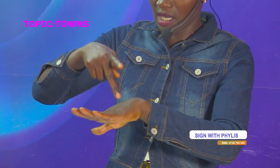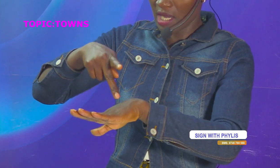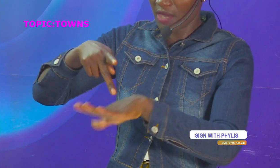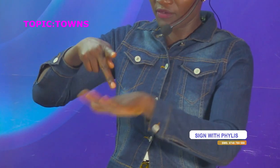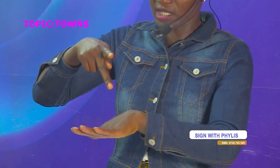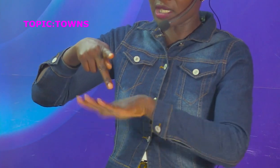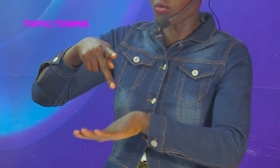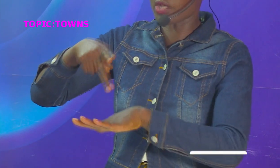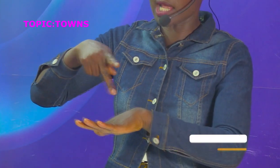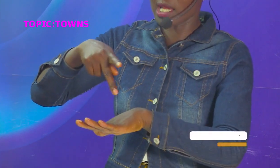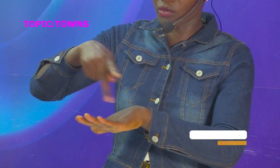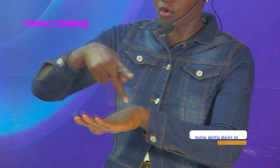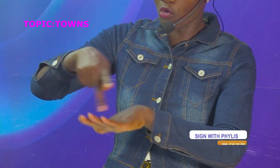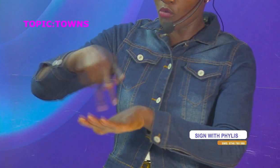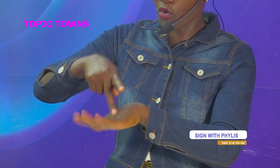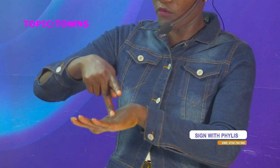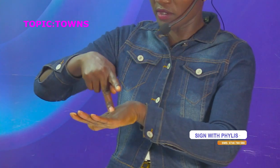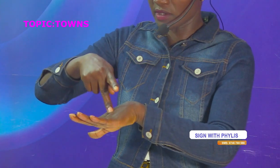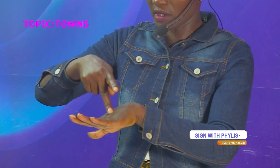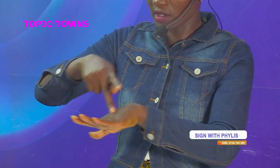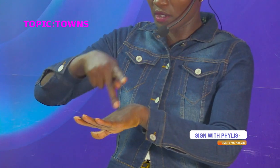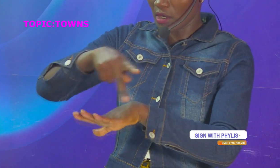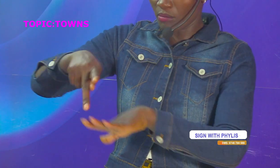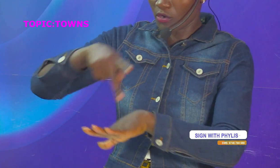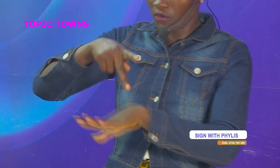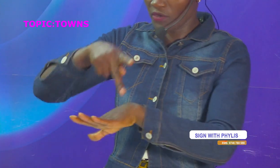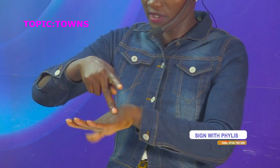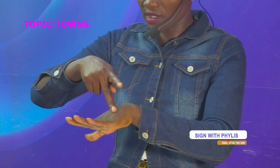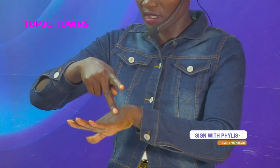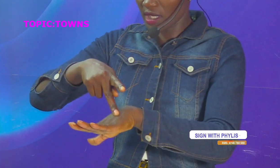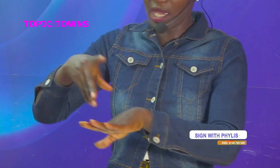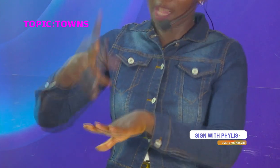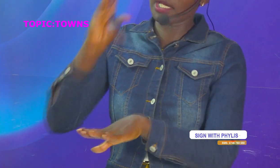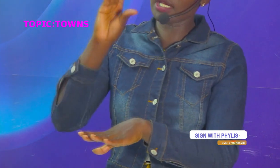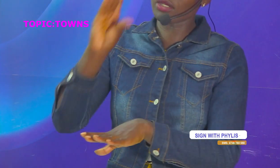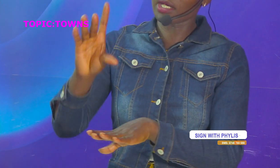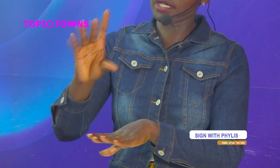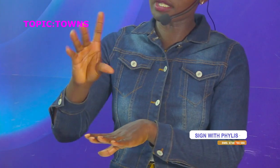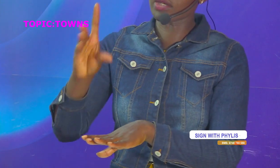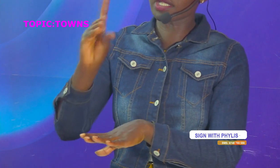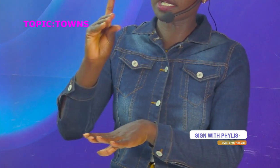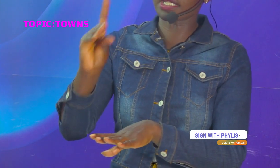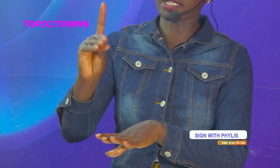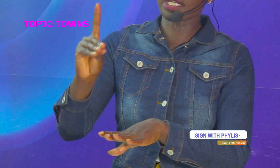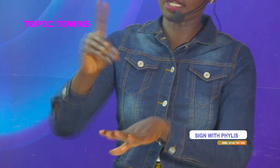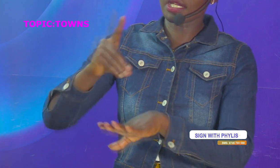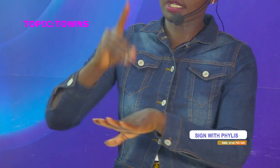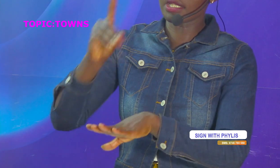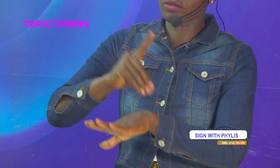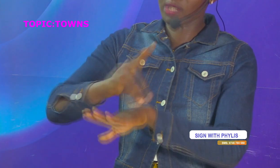facing downwards like this. So province, province. And then district is the letter D. District, you're just